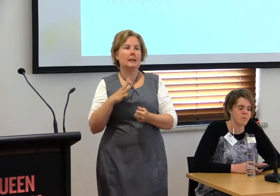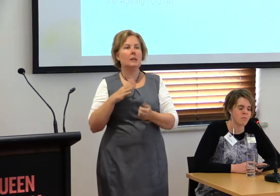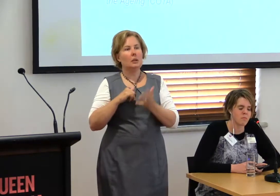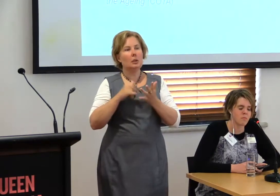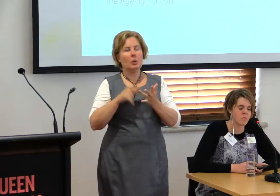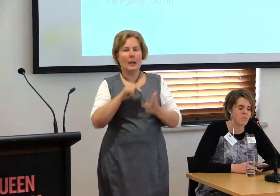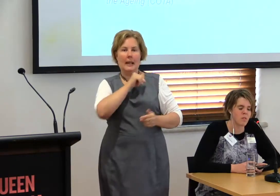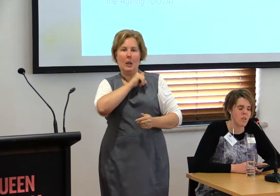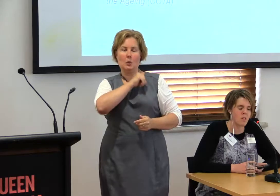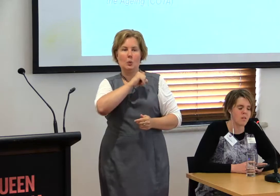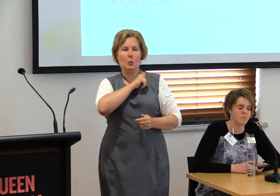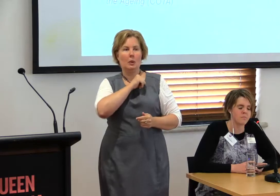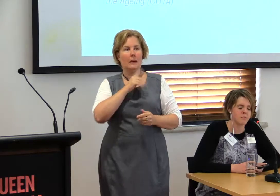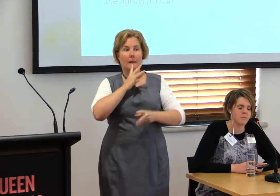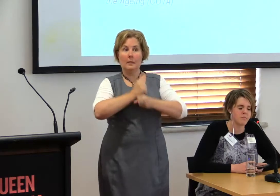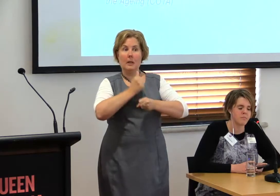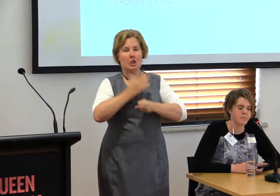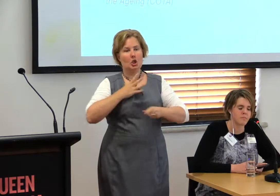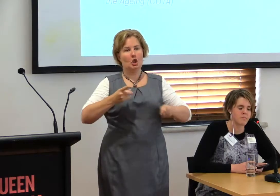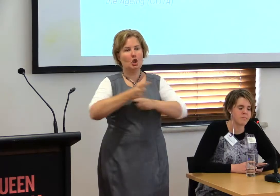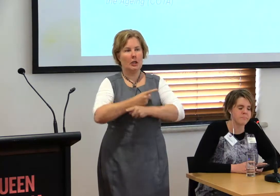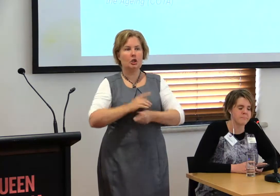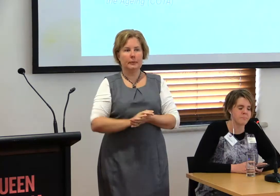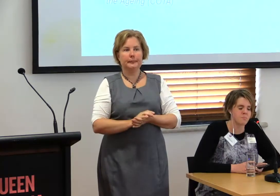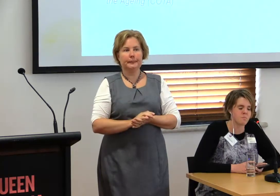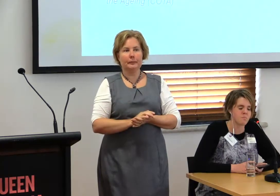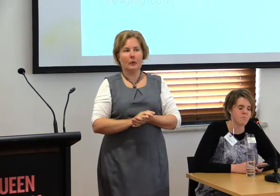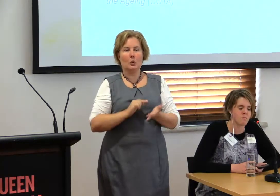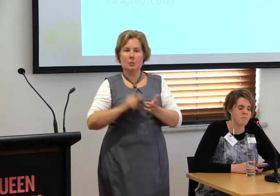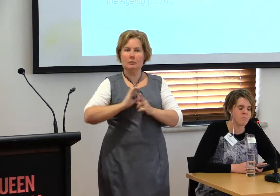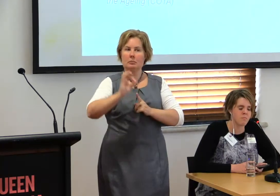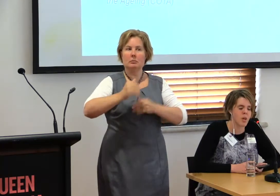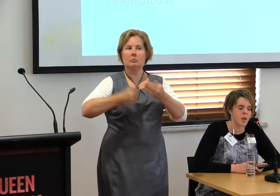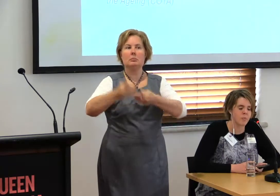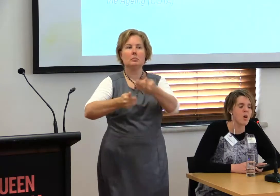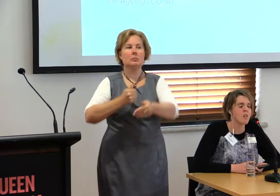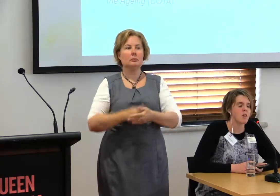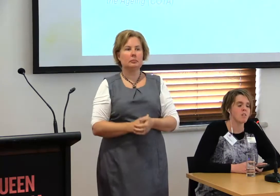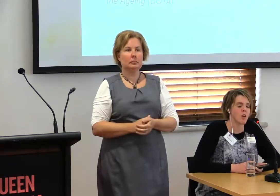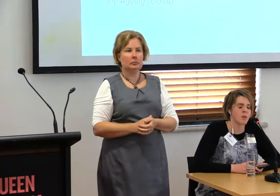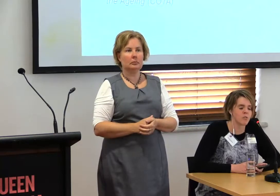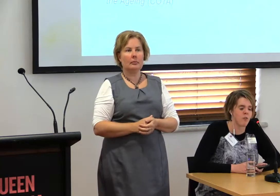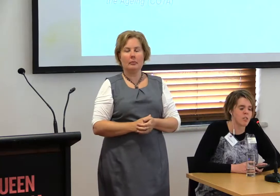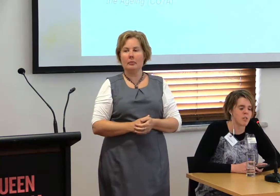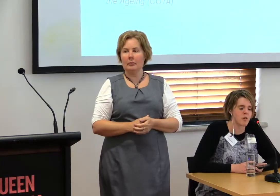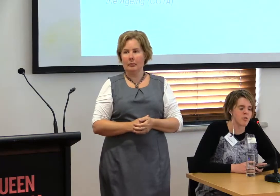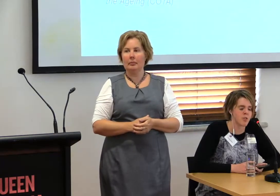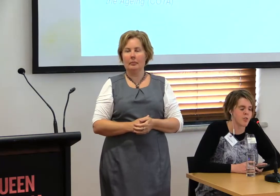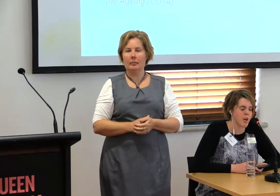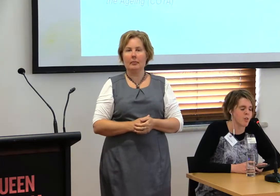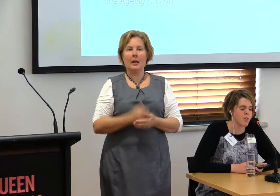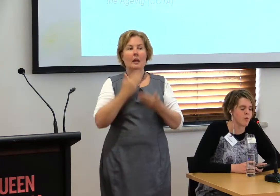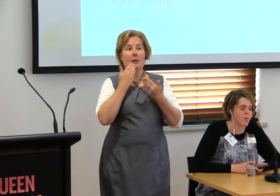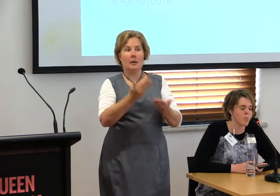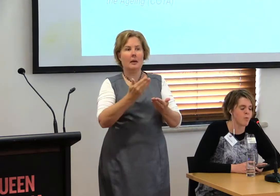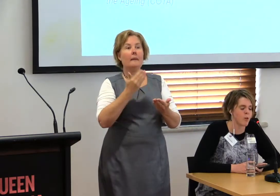the attitude of the government needs to change in order to progress further. Yeah, thank you so much for raising those issues,